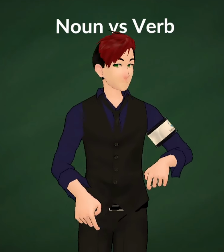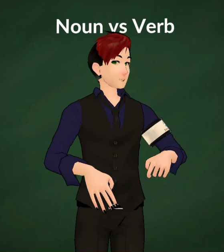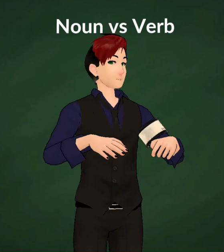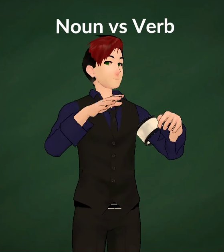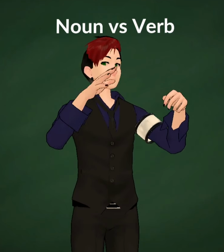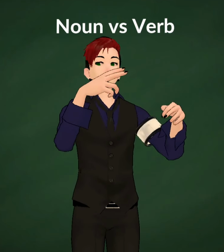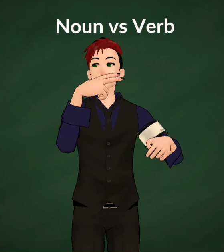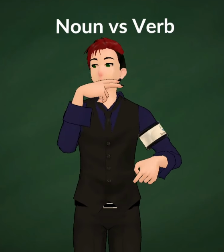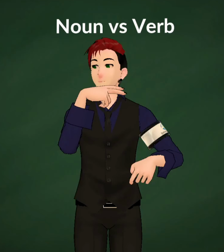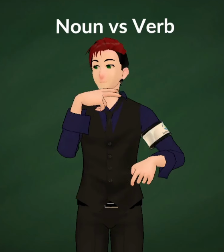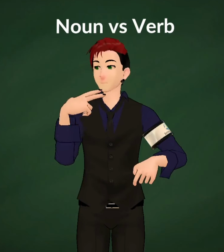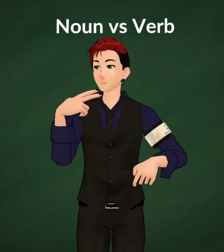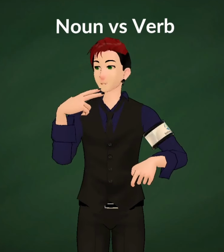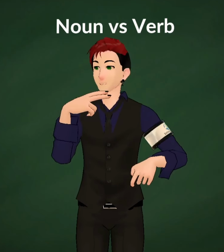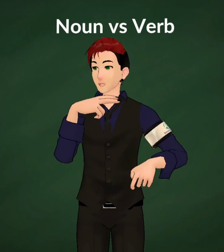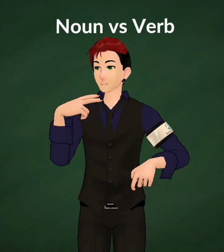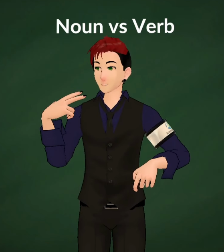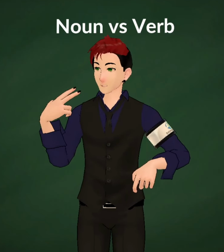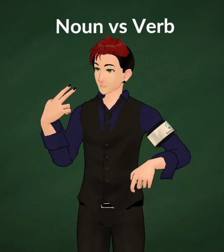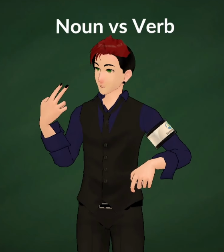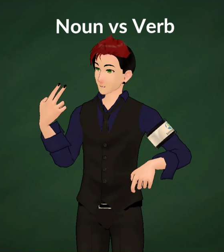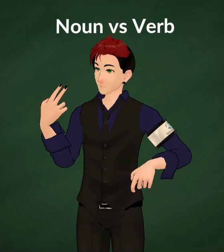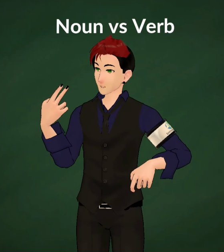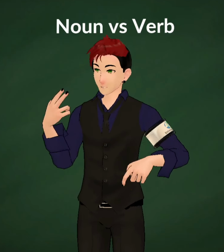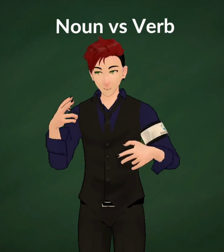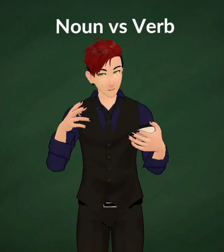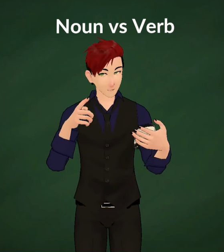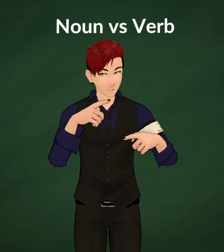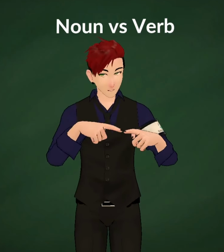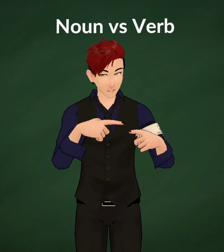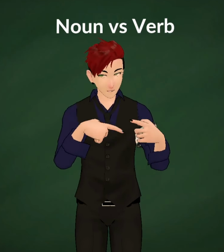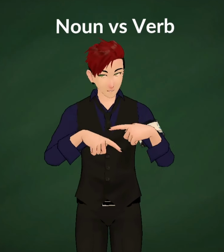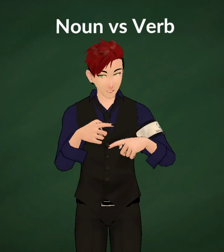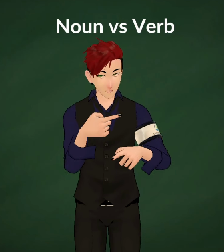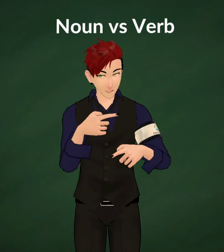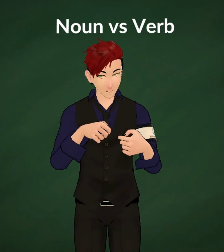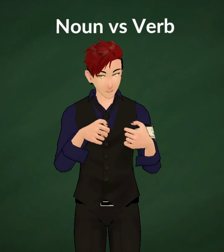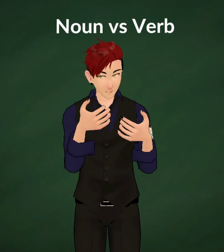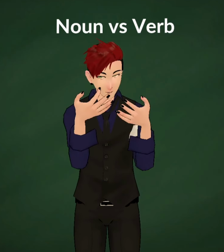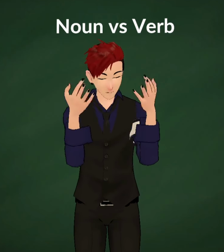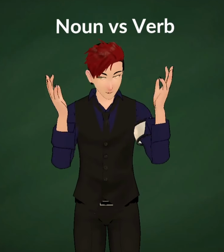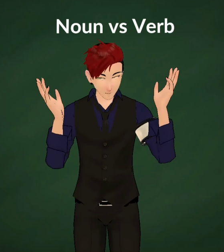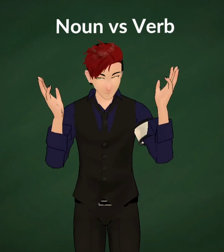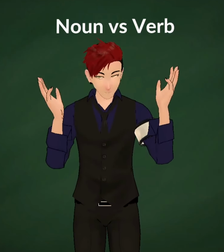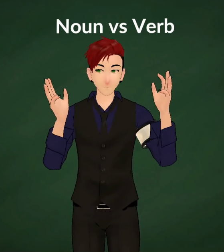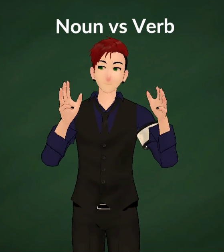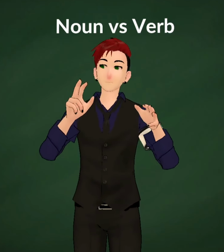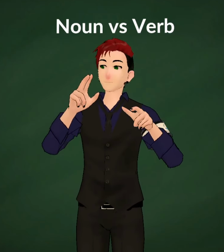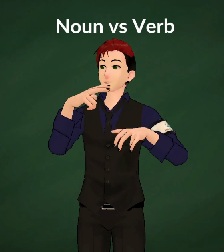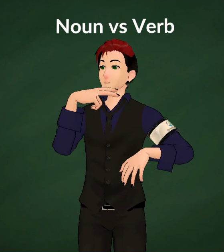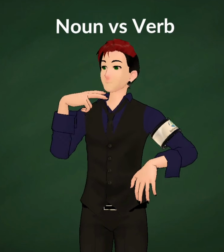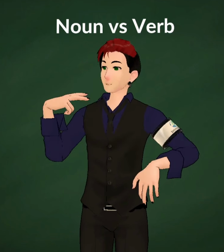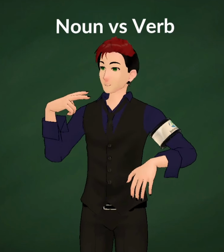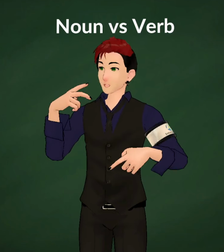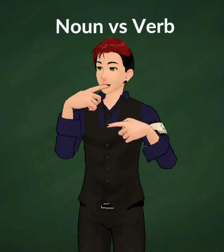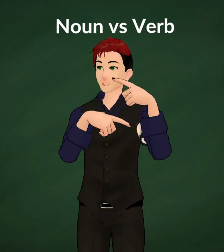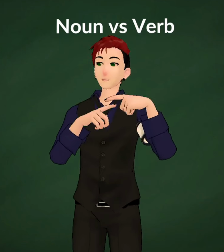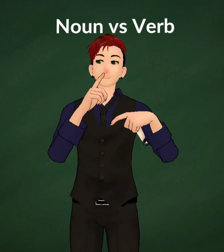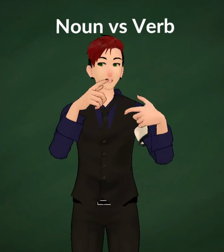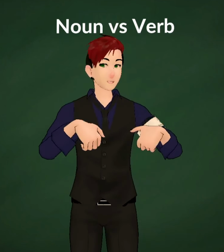Okay. So, nouns versus verbs, which I just realized I can't sign correctly in VR. So, noun, the sign in